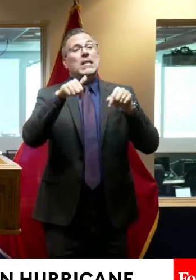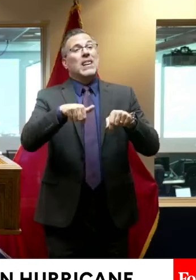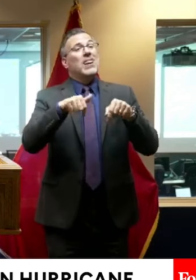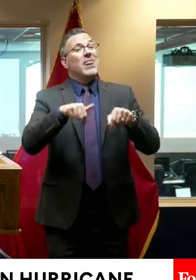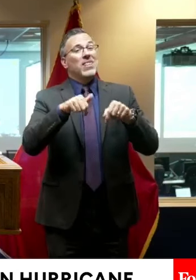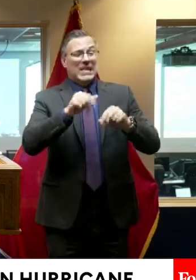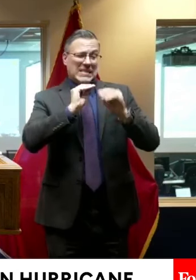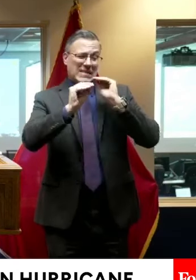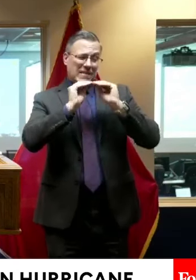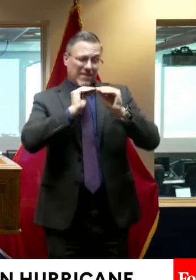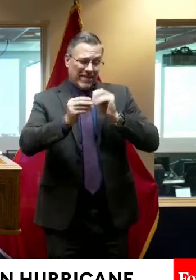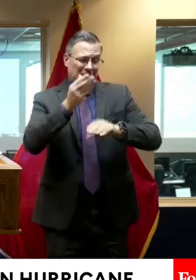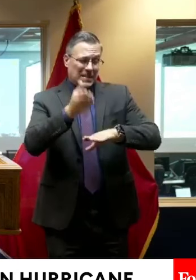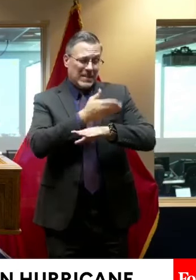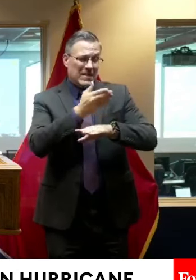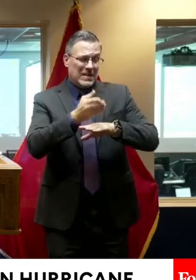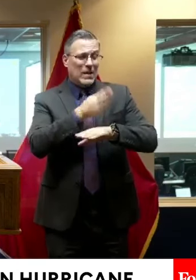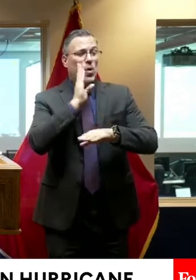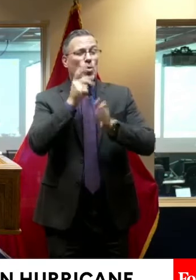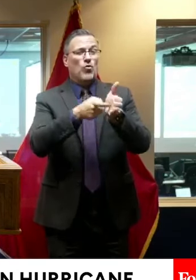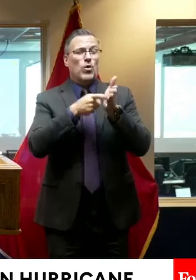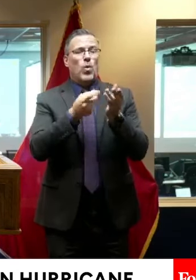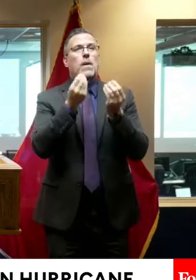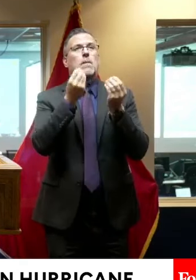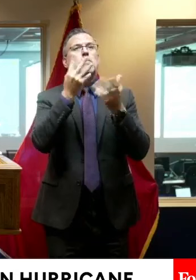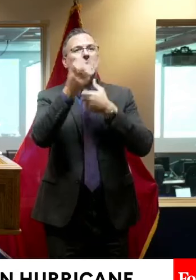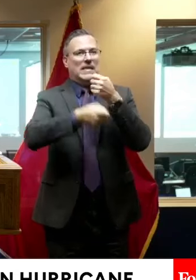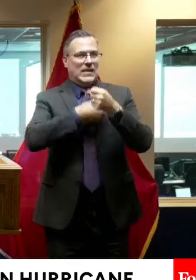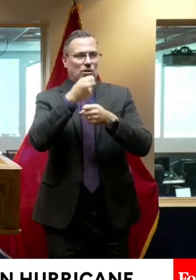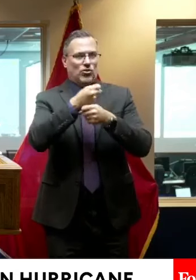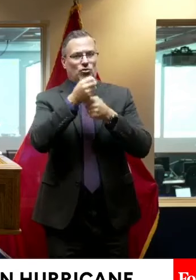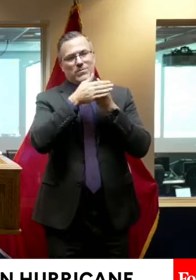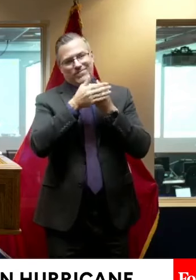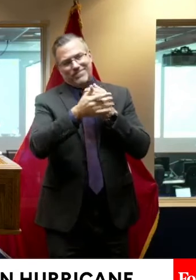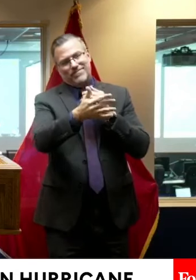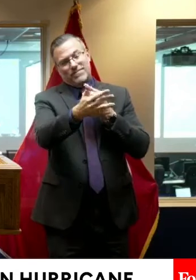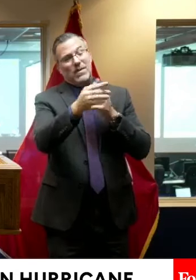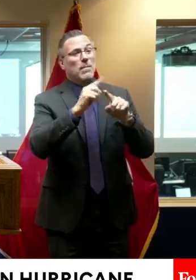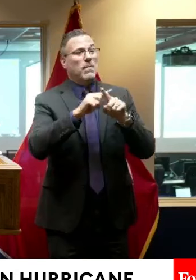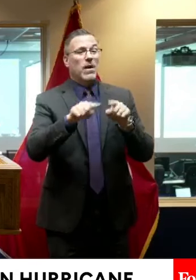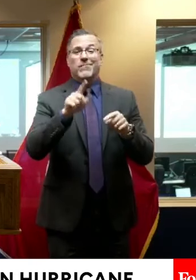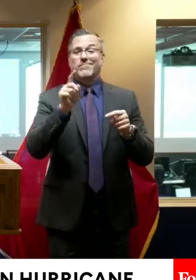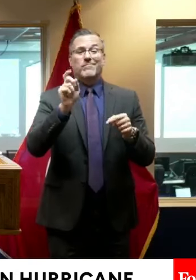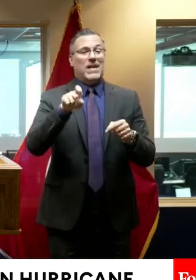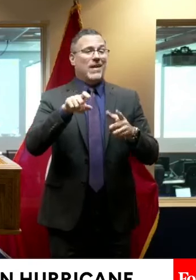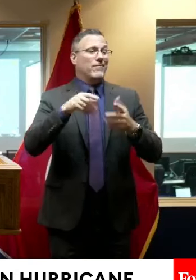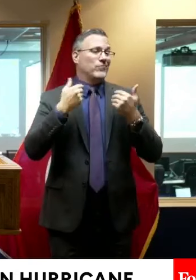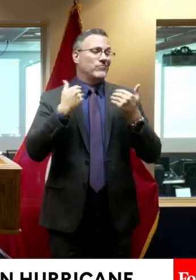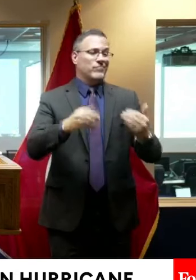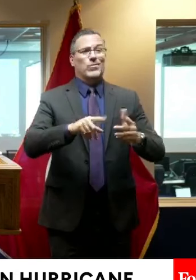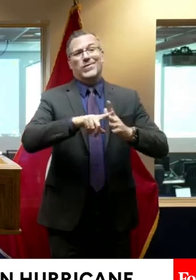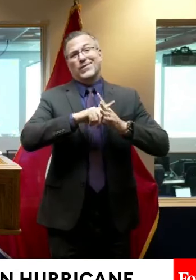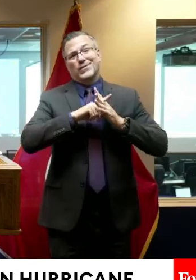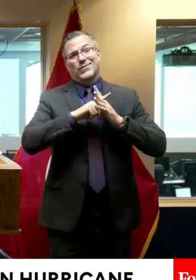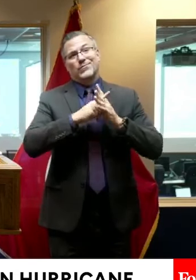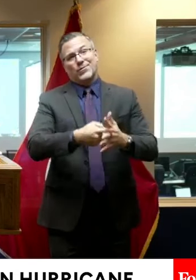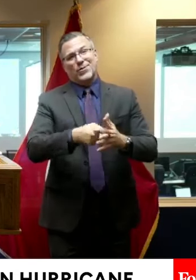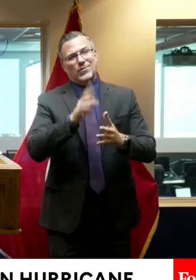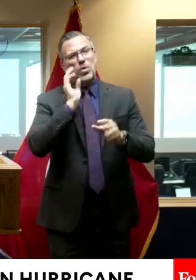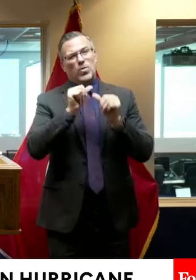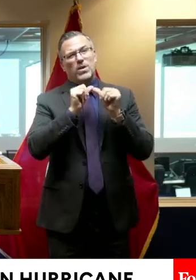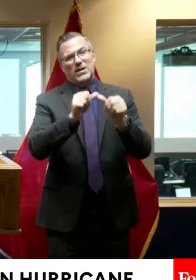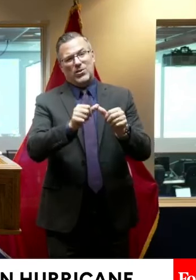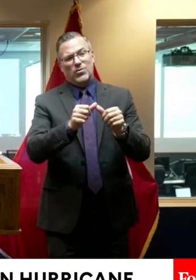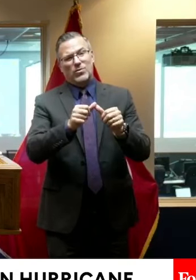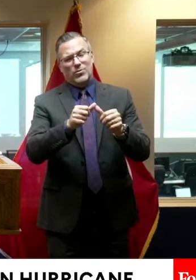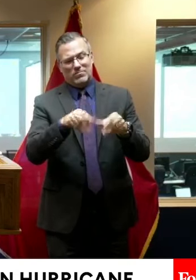years in the making. But we have to start, and we have to start aggressively, and we've done so, and we'll continue to do so.